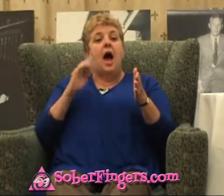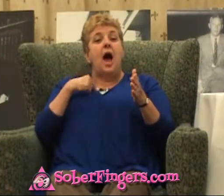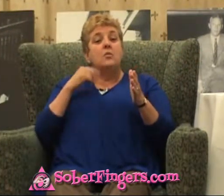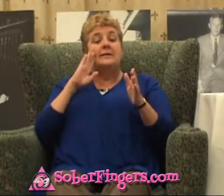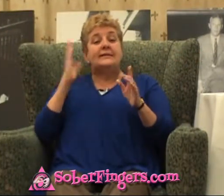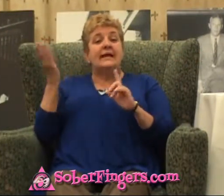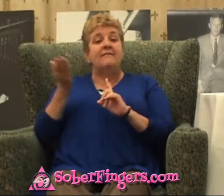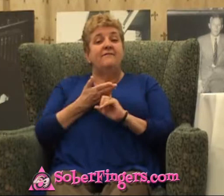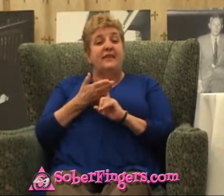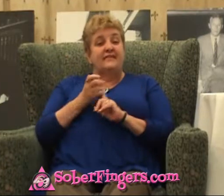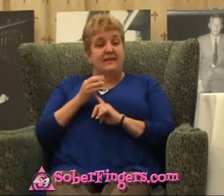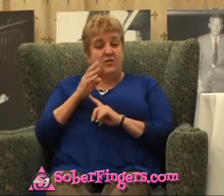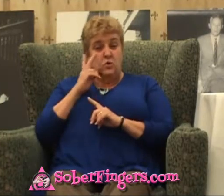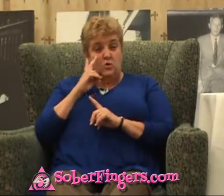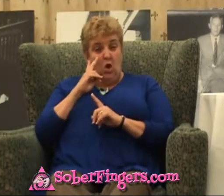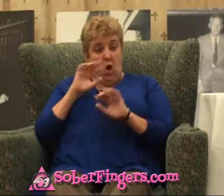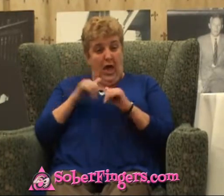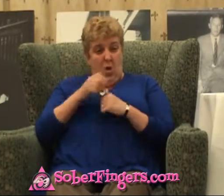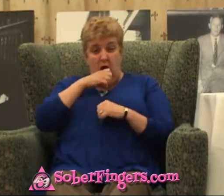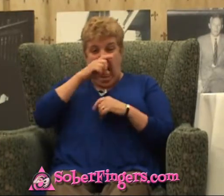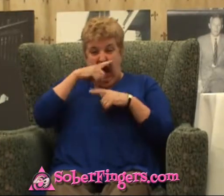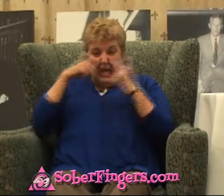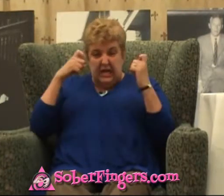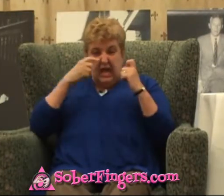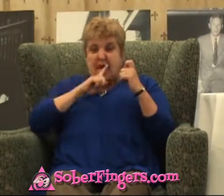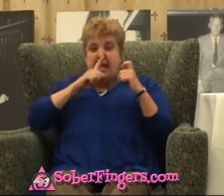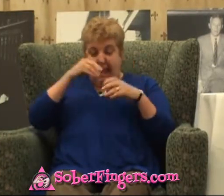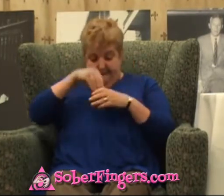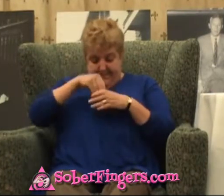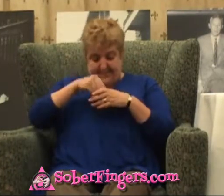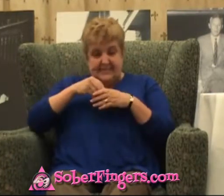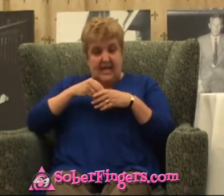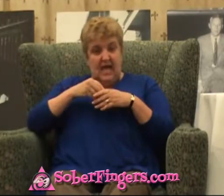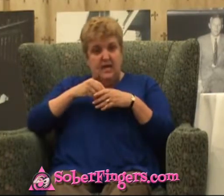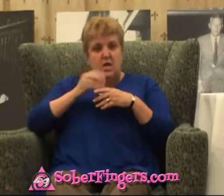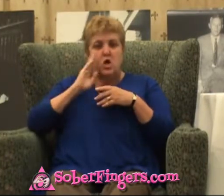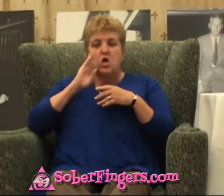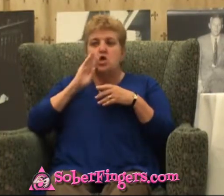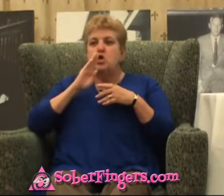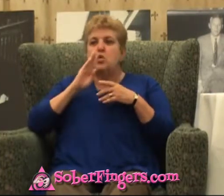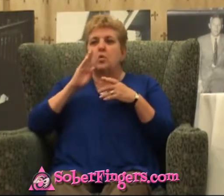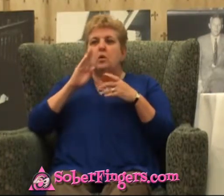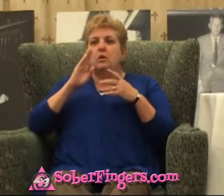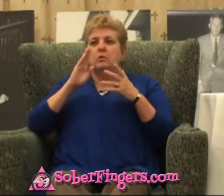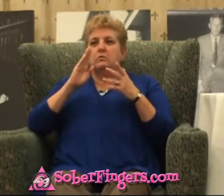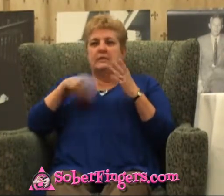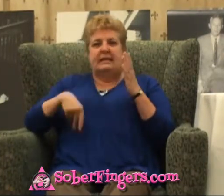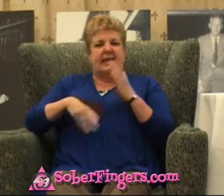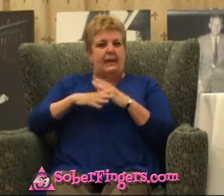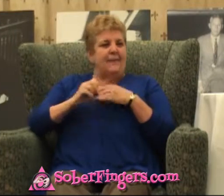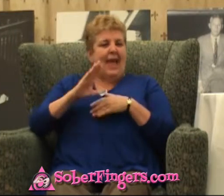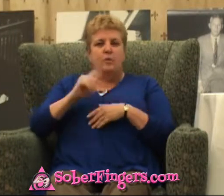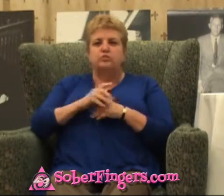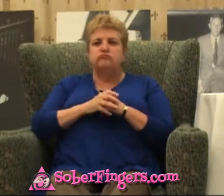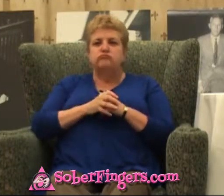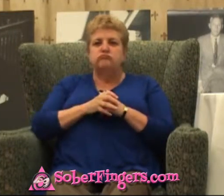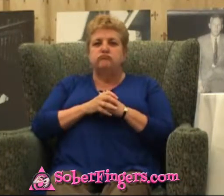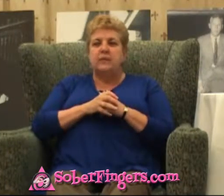black, ugly, and broken it was inside of me, you were going to recoil in horror and run right out that door. And at that point in my life, there was only one